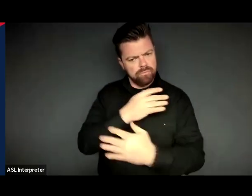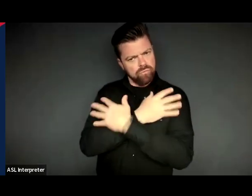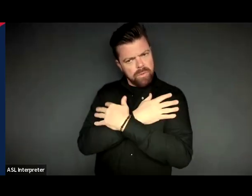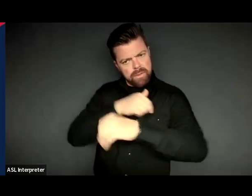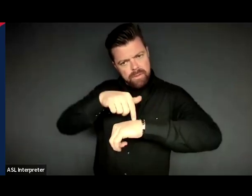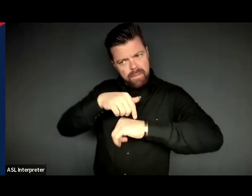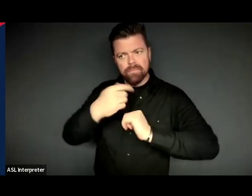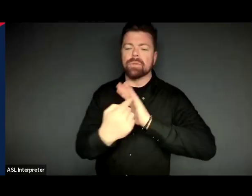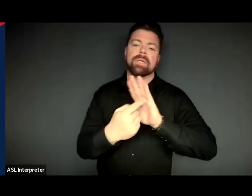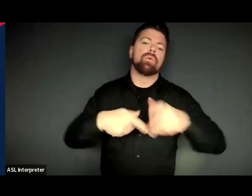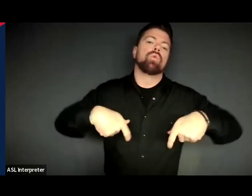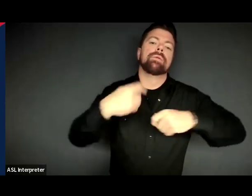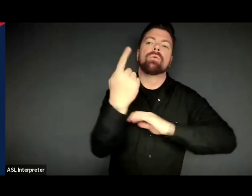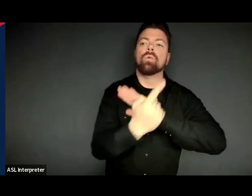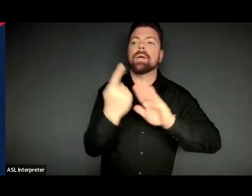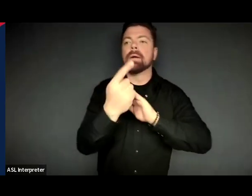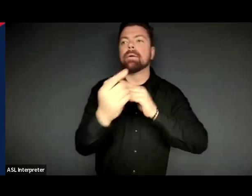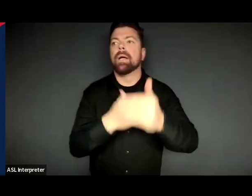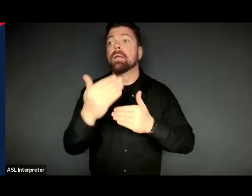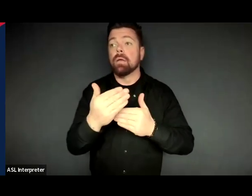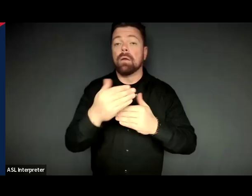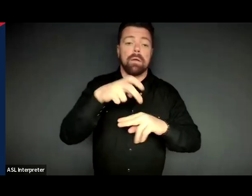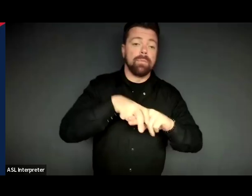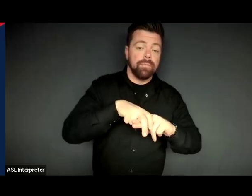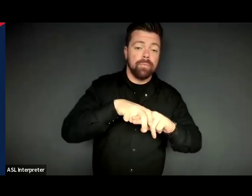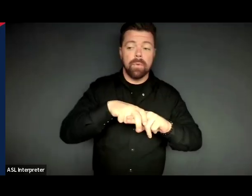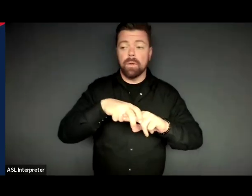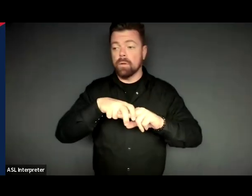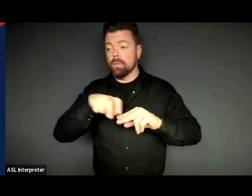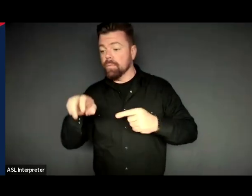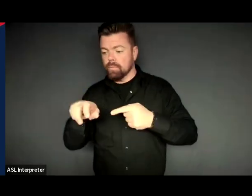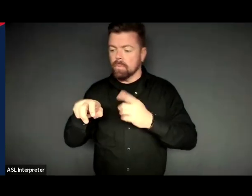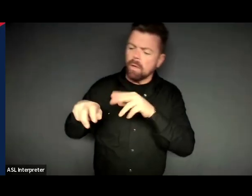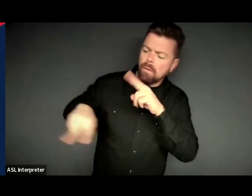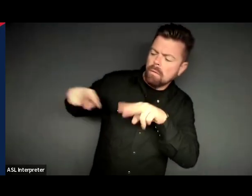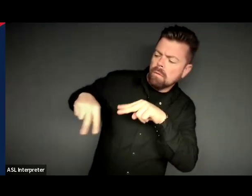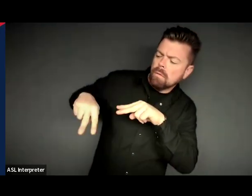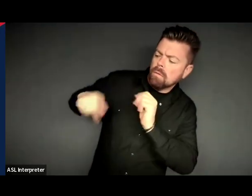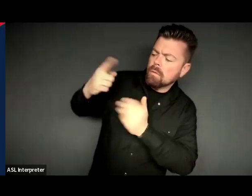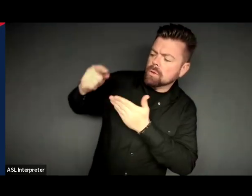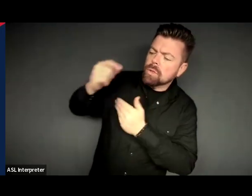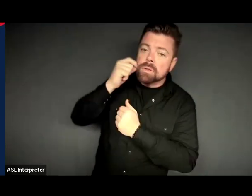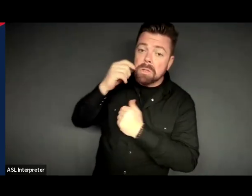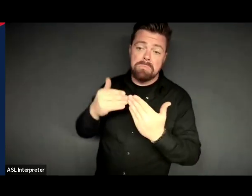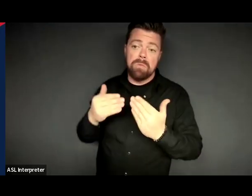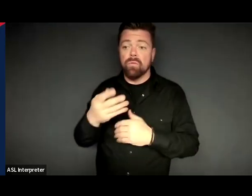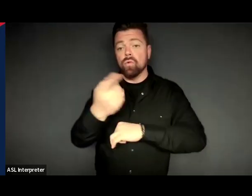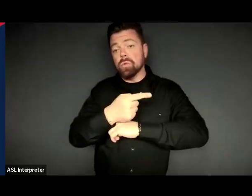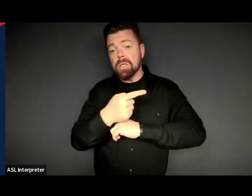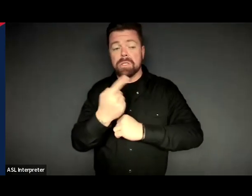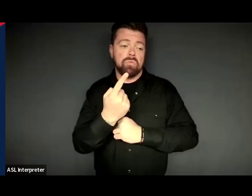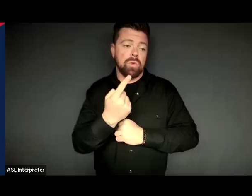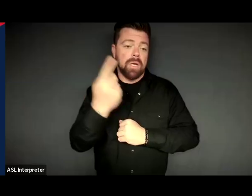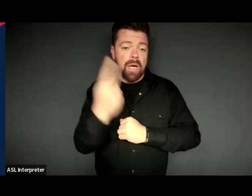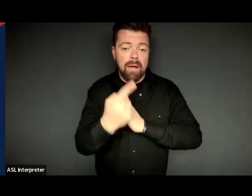for an hour and then they get you out of the wheelchair and check your skin. Maybe in a few days you could go up to an hour and a half in the wheelchair. So you